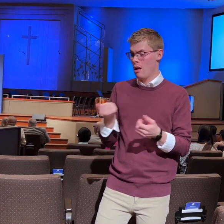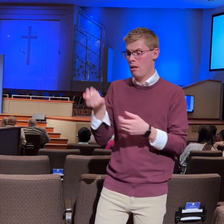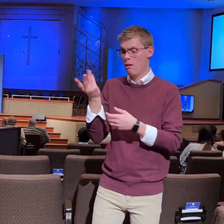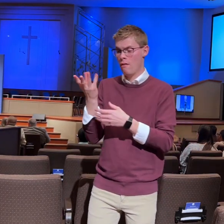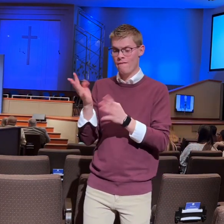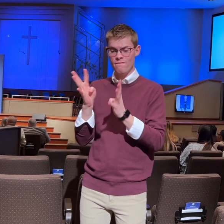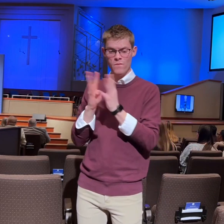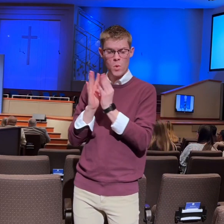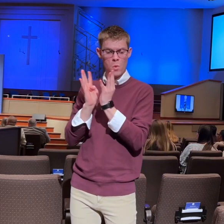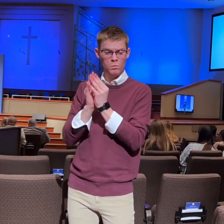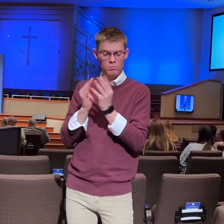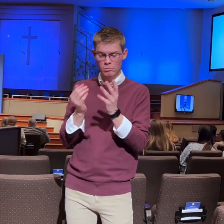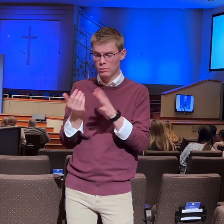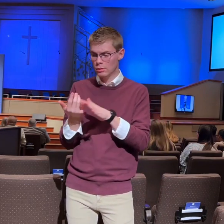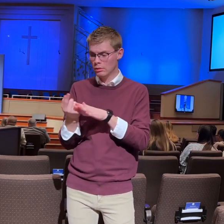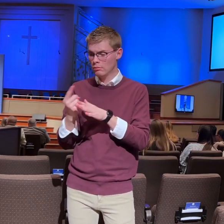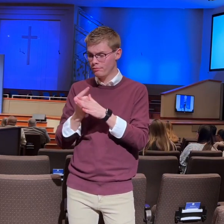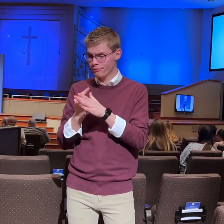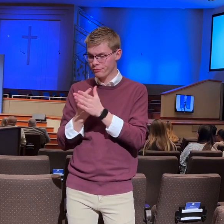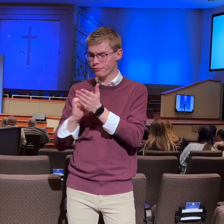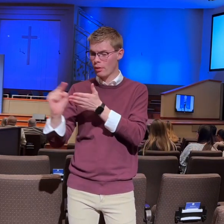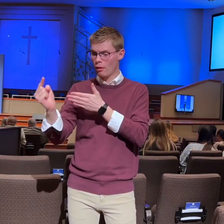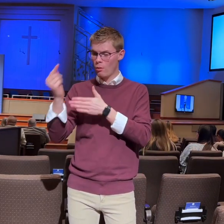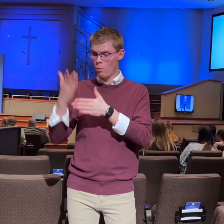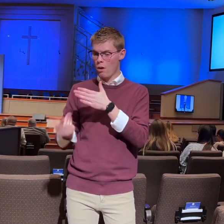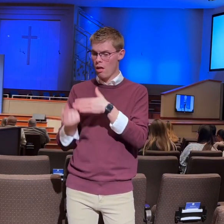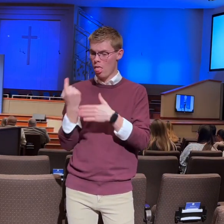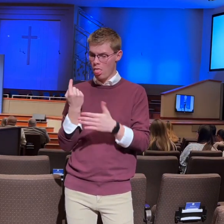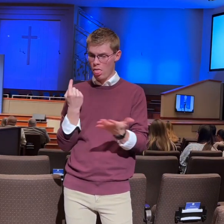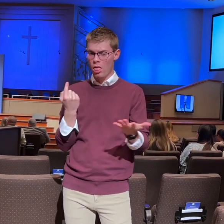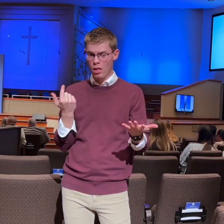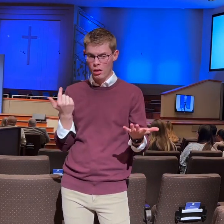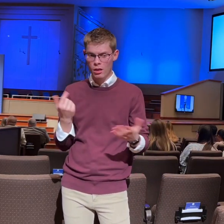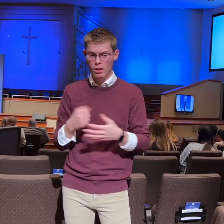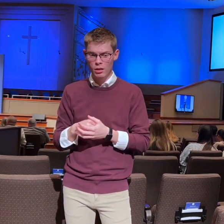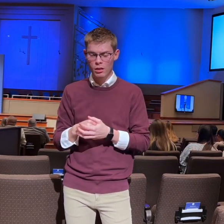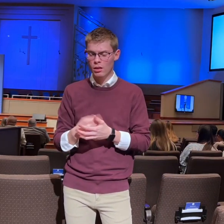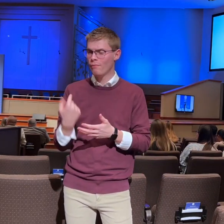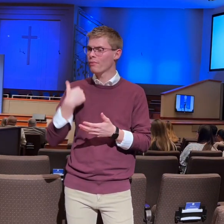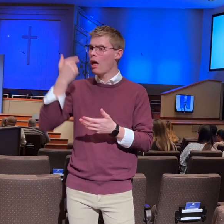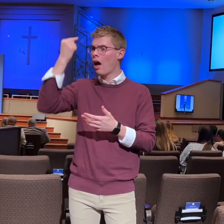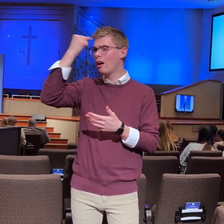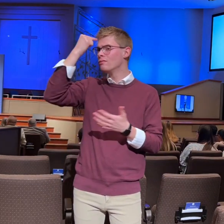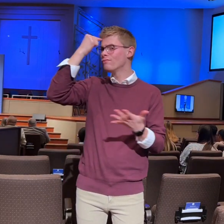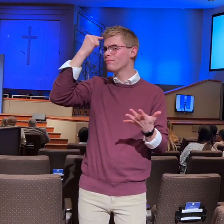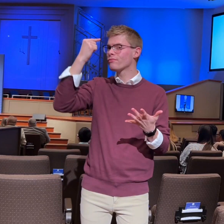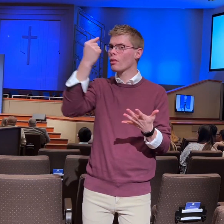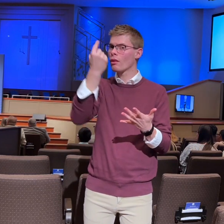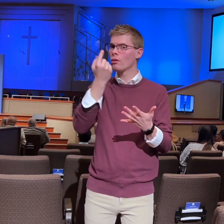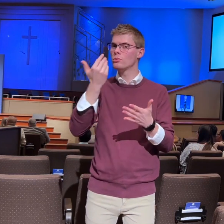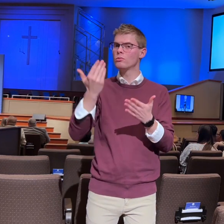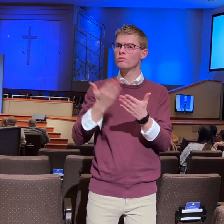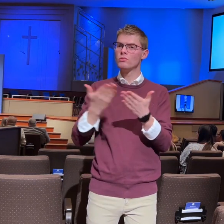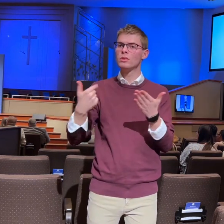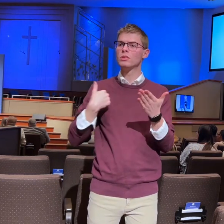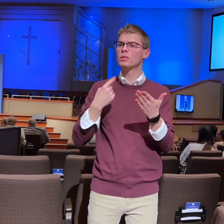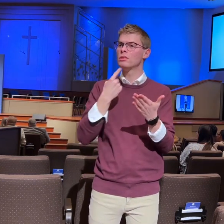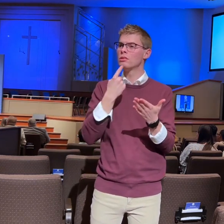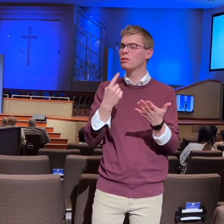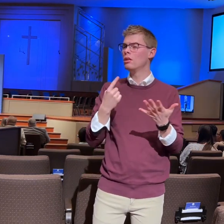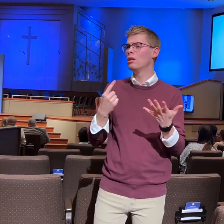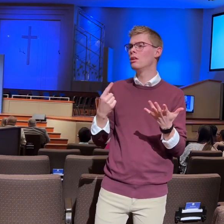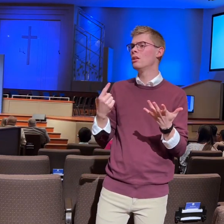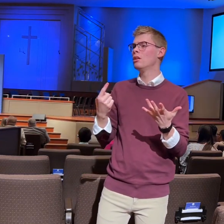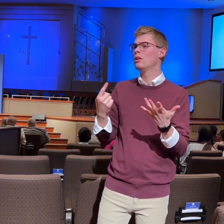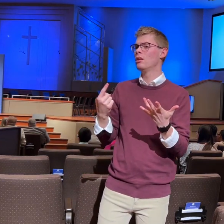I never liked being away from Lancaster Baptist. But, you know, one of the things that I think is true is the fact that we need to give some young